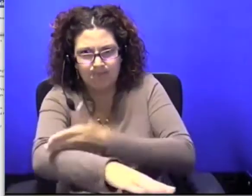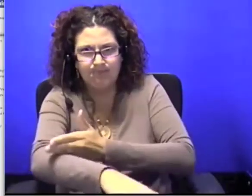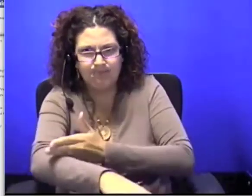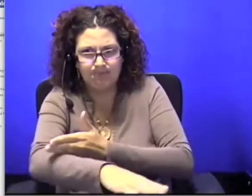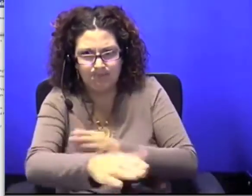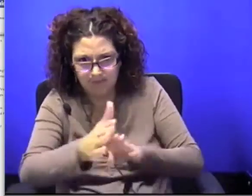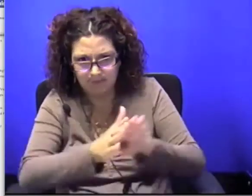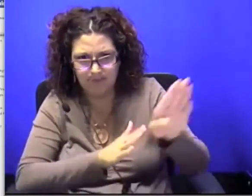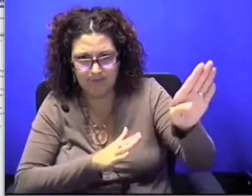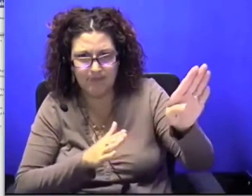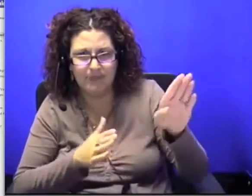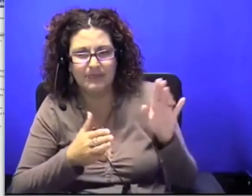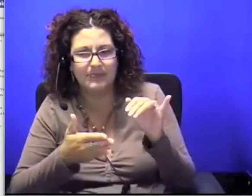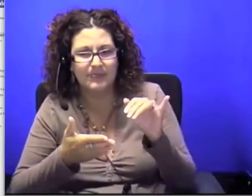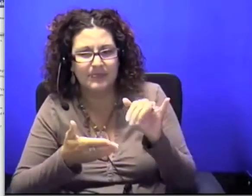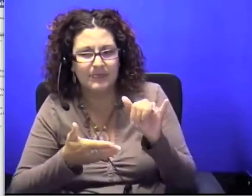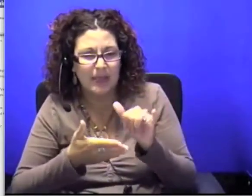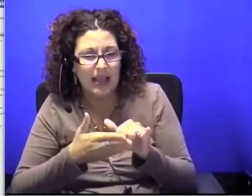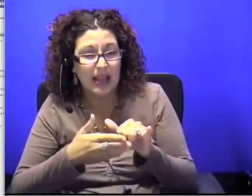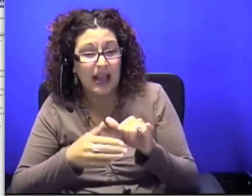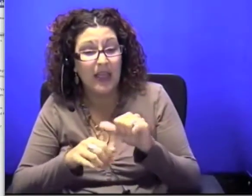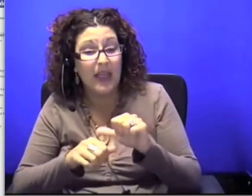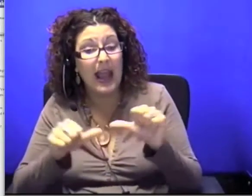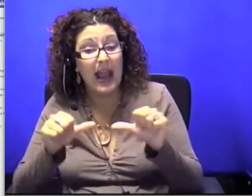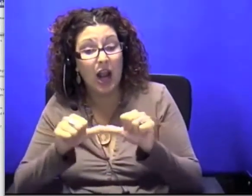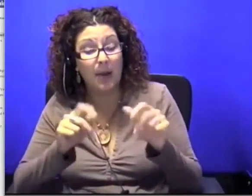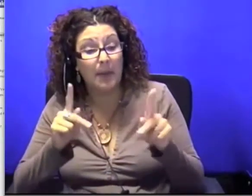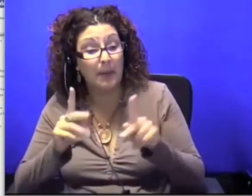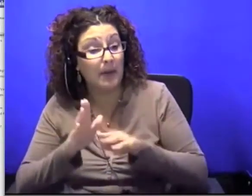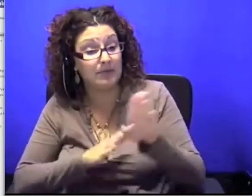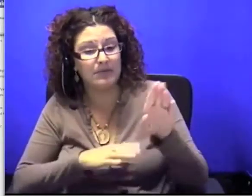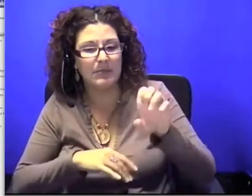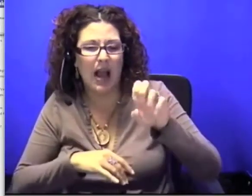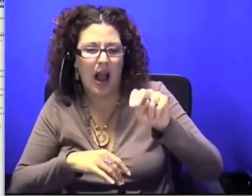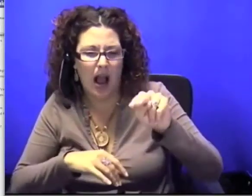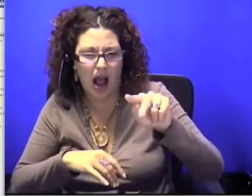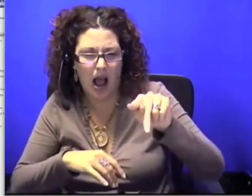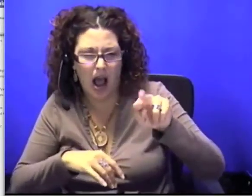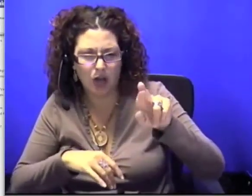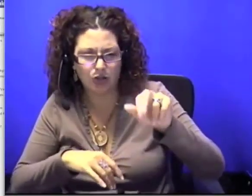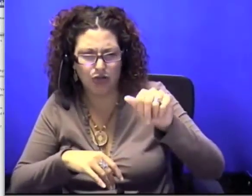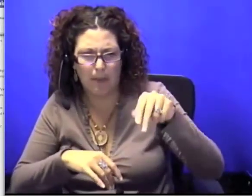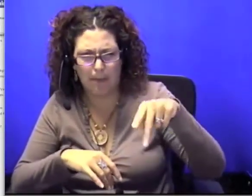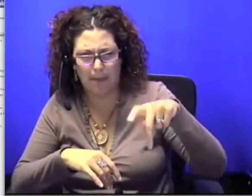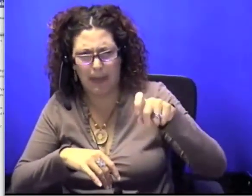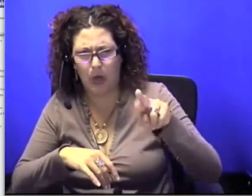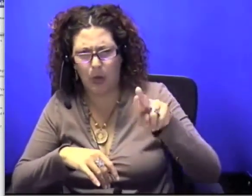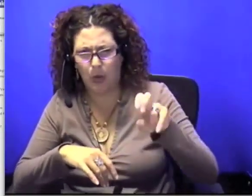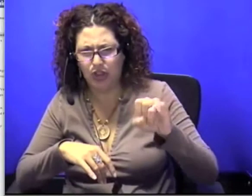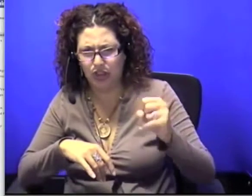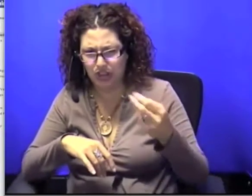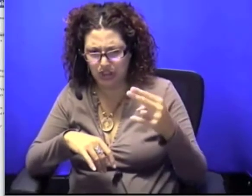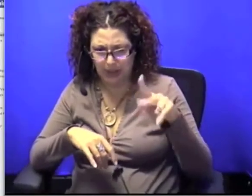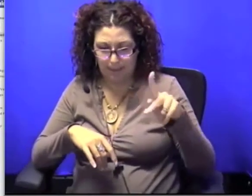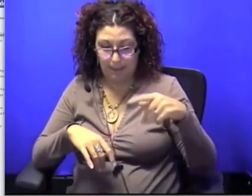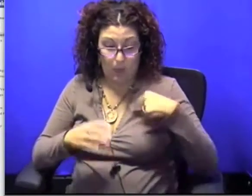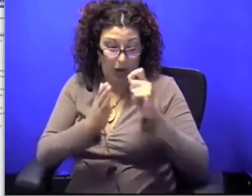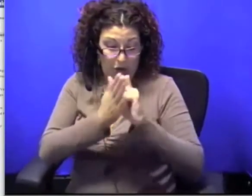entrepreneurship. That is the area that people are exploding in. When I wrote the book Multiple Streams